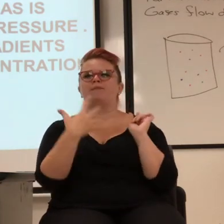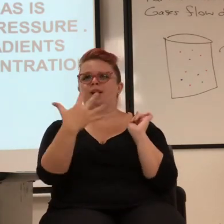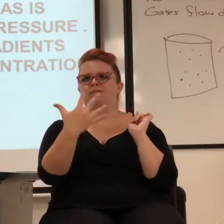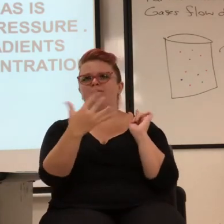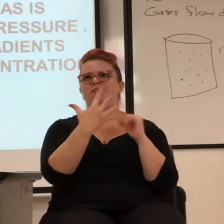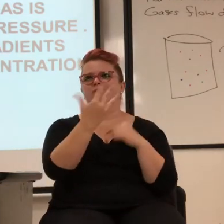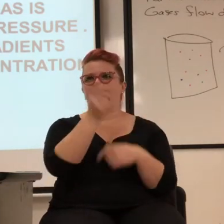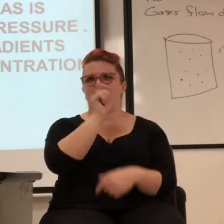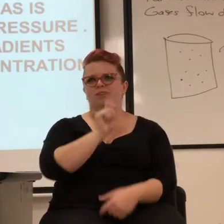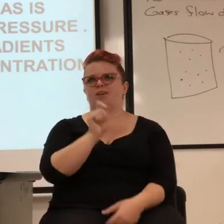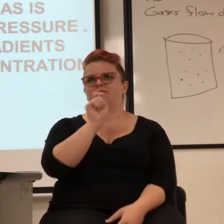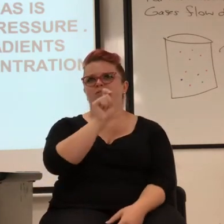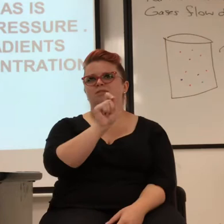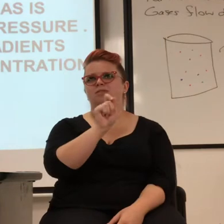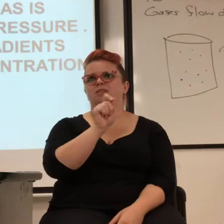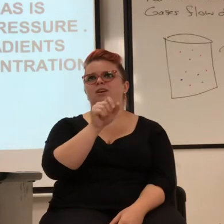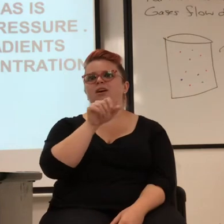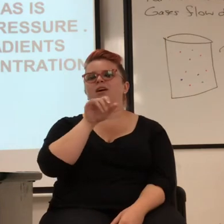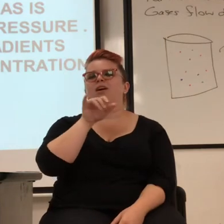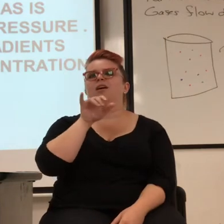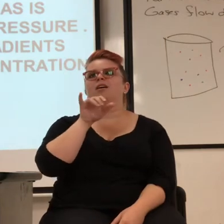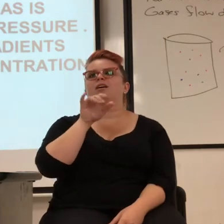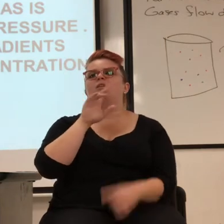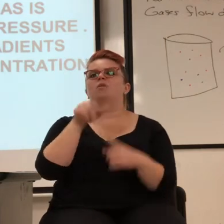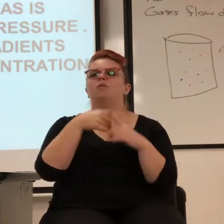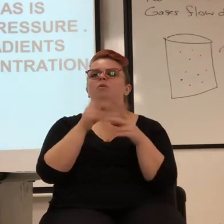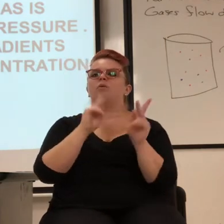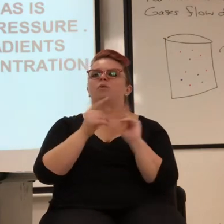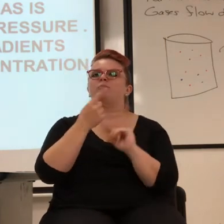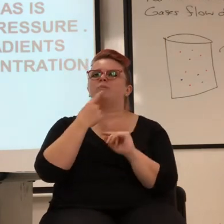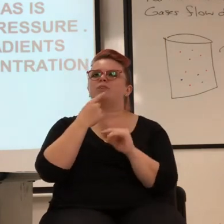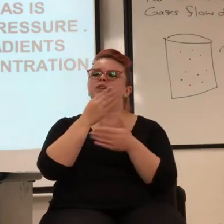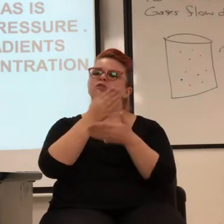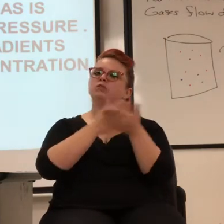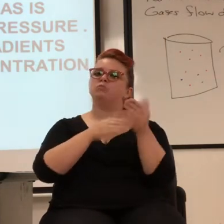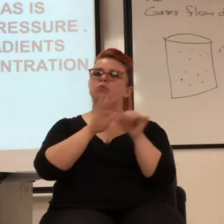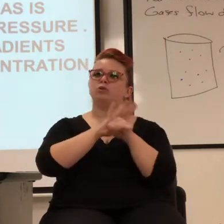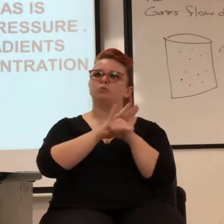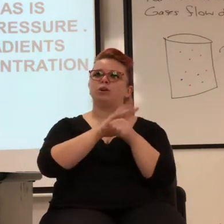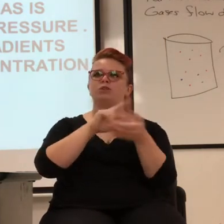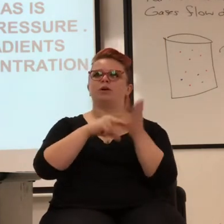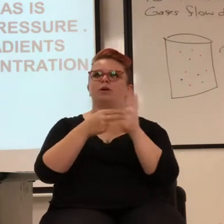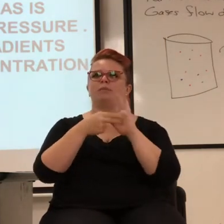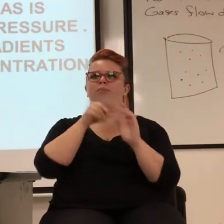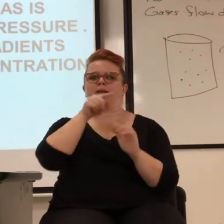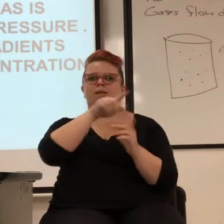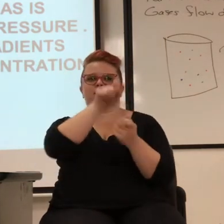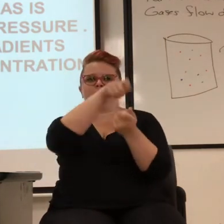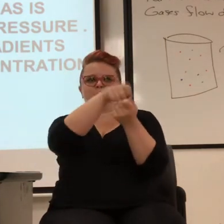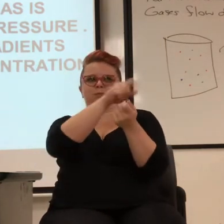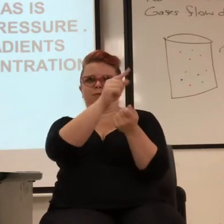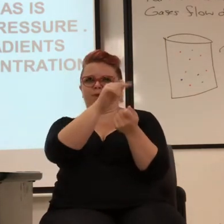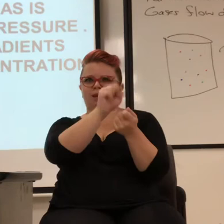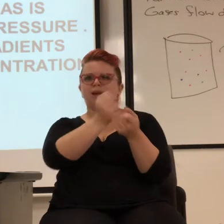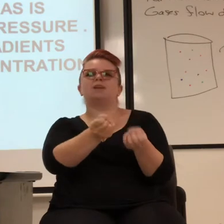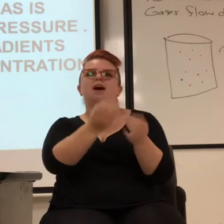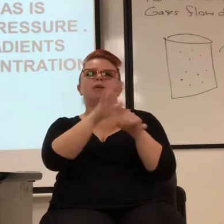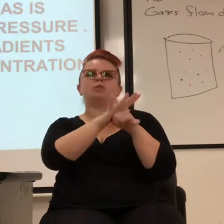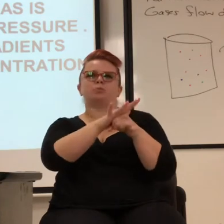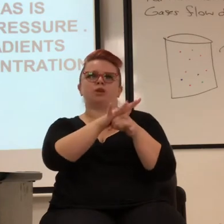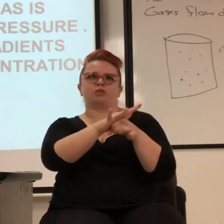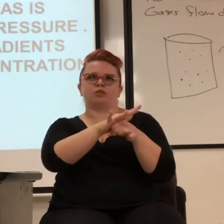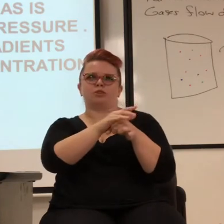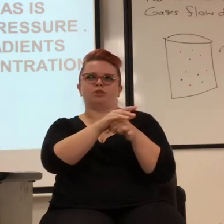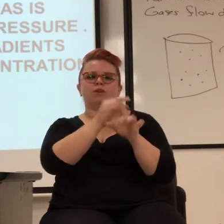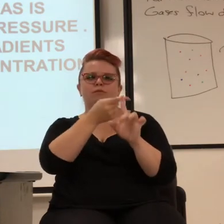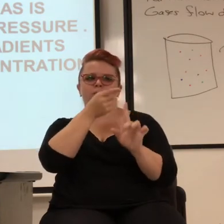5. Okay, that's what, when people say partial pressure, that's all they mean. The pressure exerted by that gas, not the other ones.